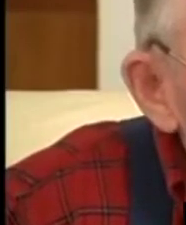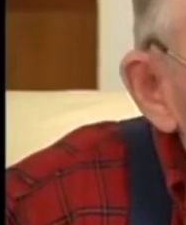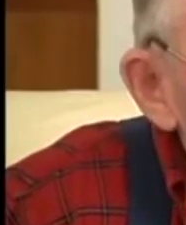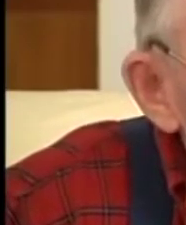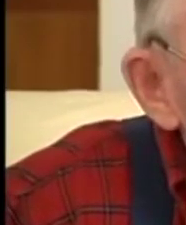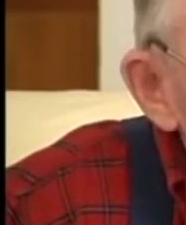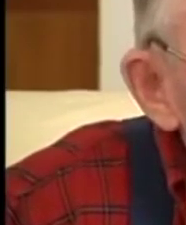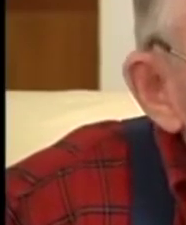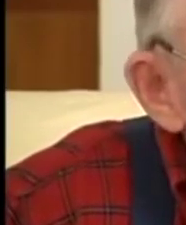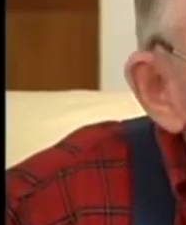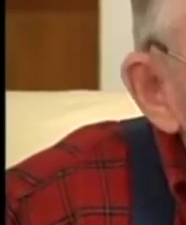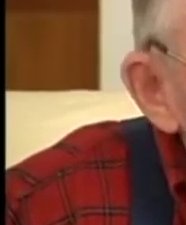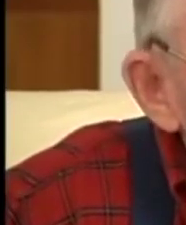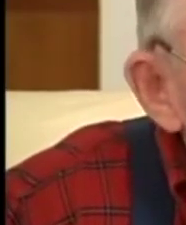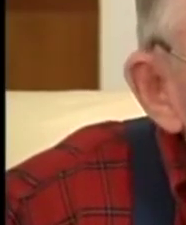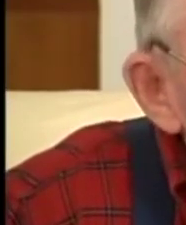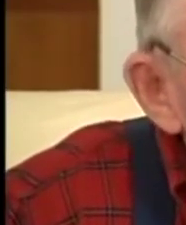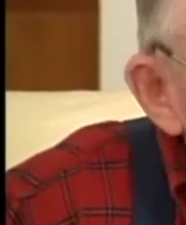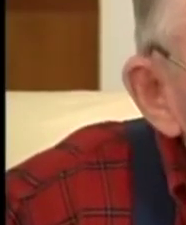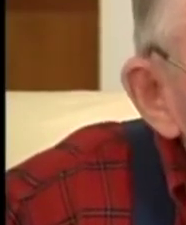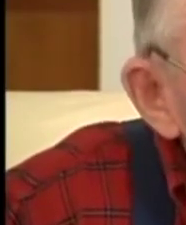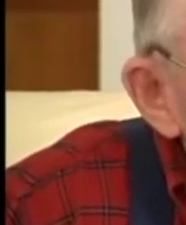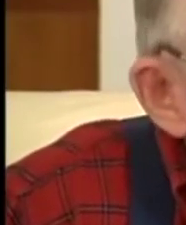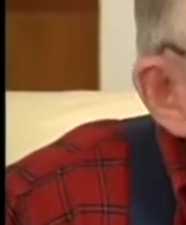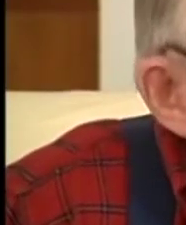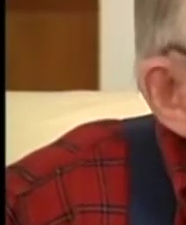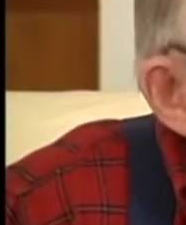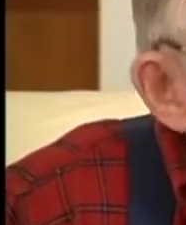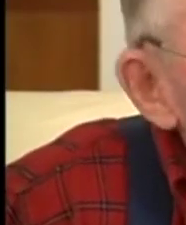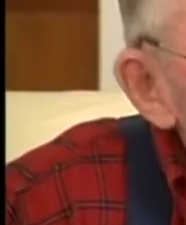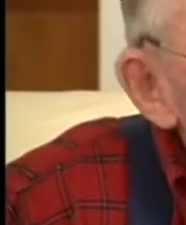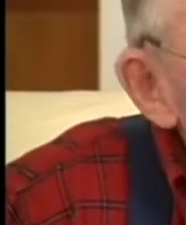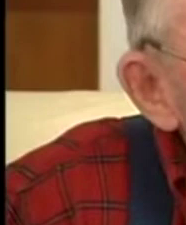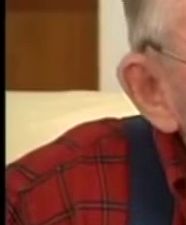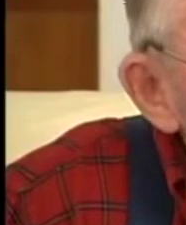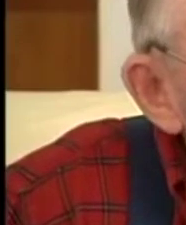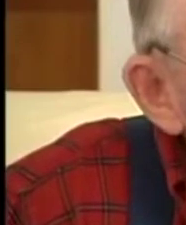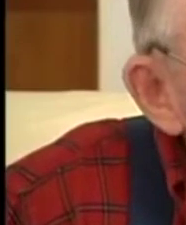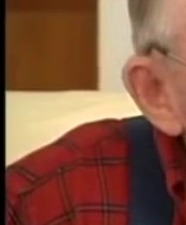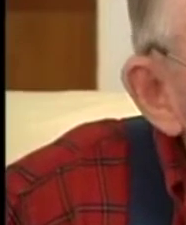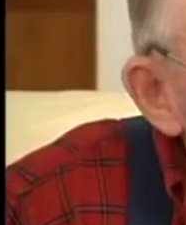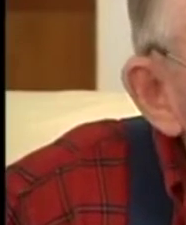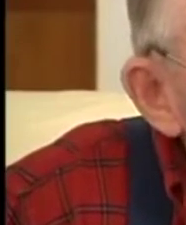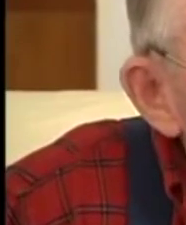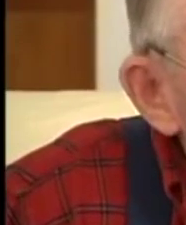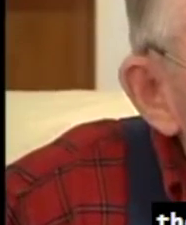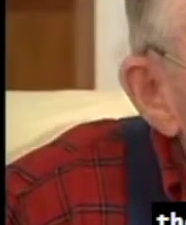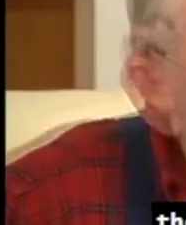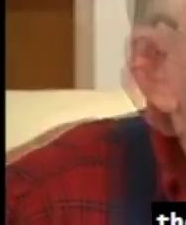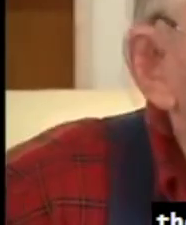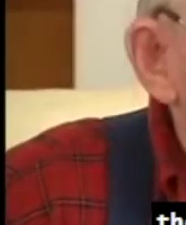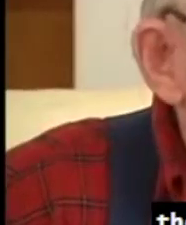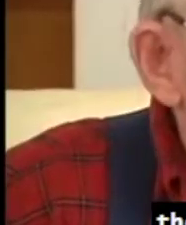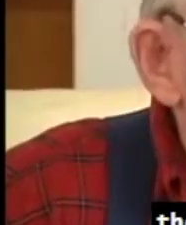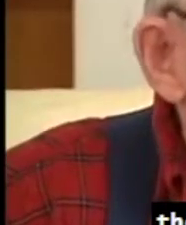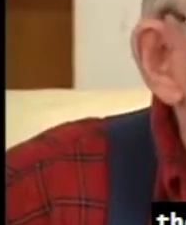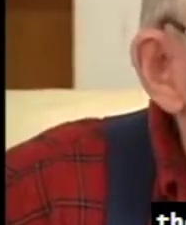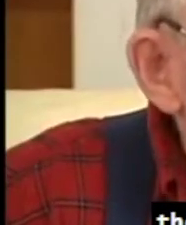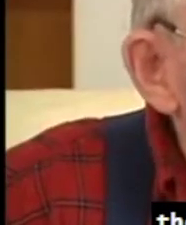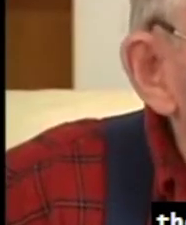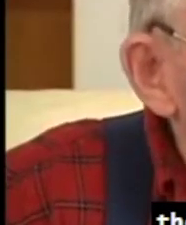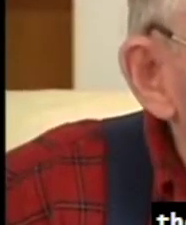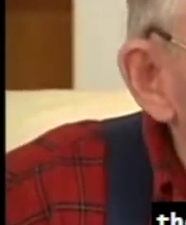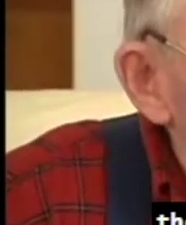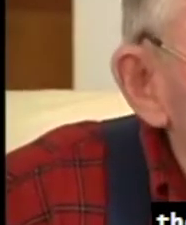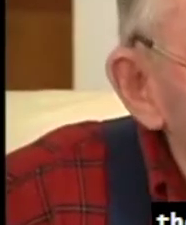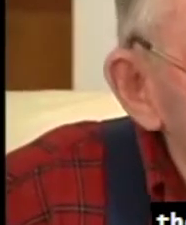so they call them deaf mutes. I think they call them hearing impaired now, don't they? Of course, there was a lot